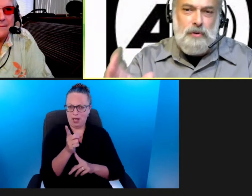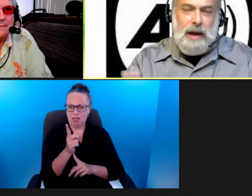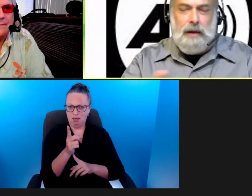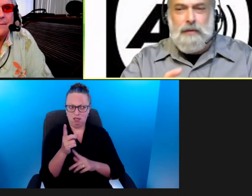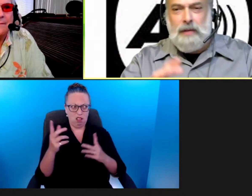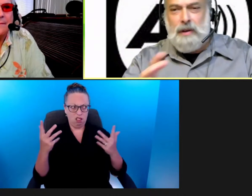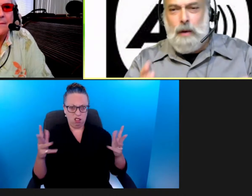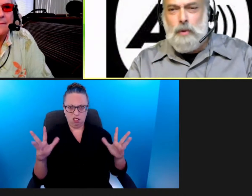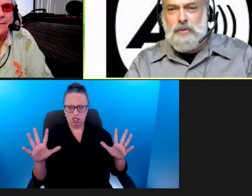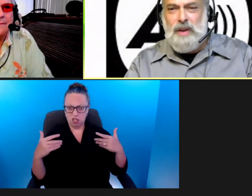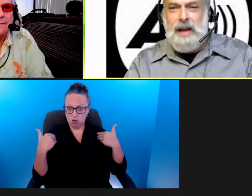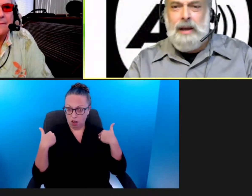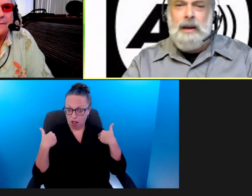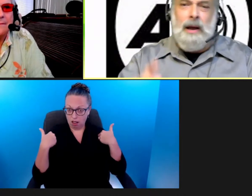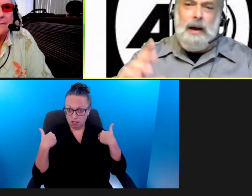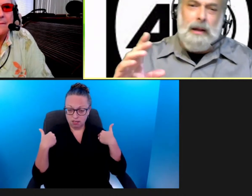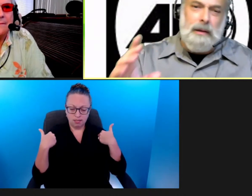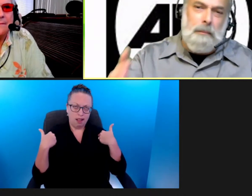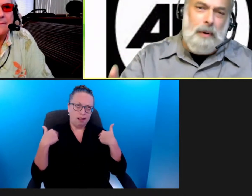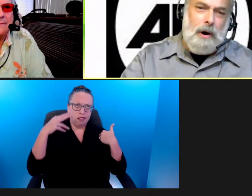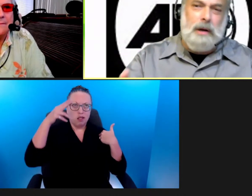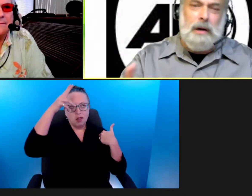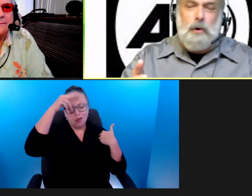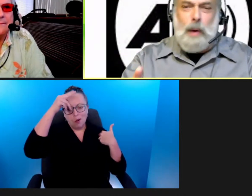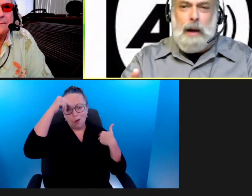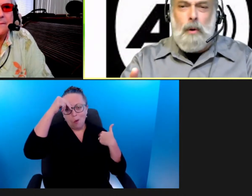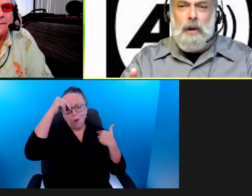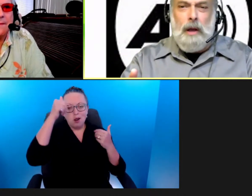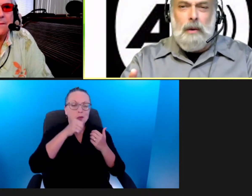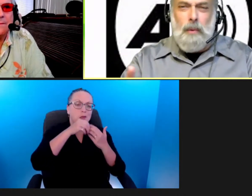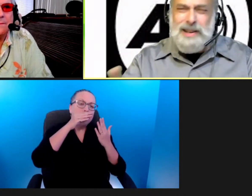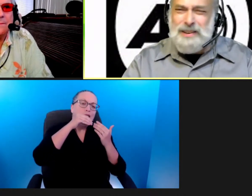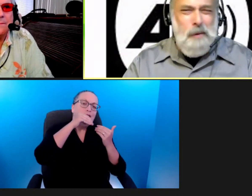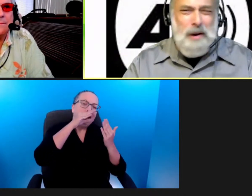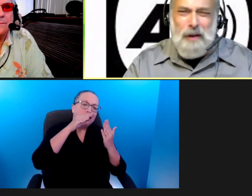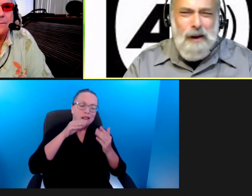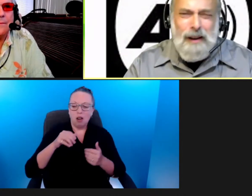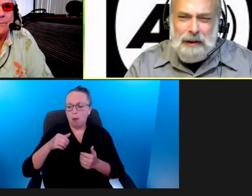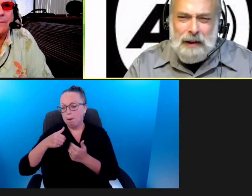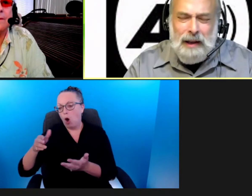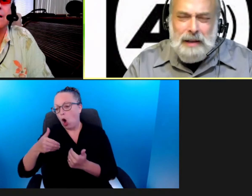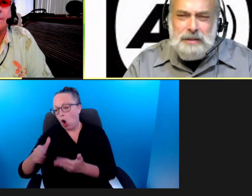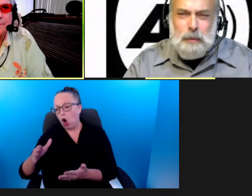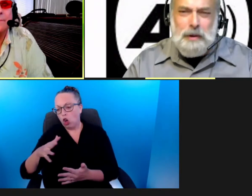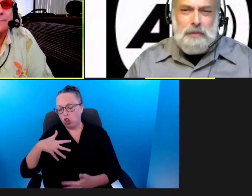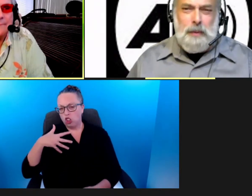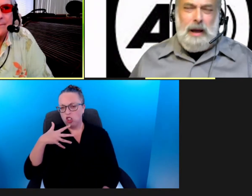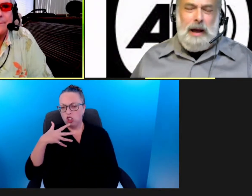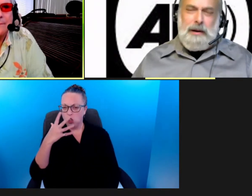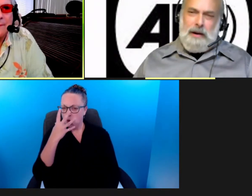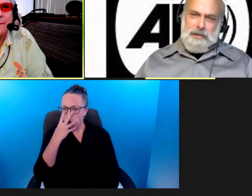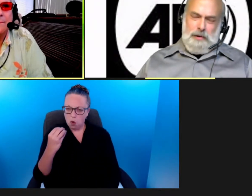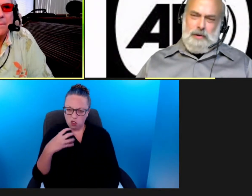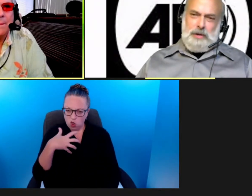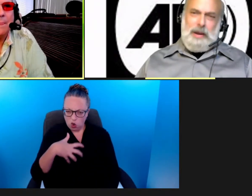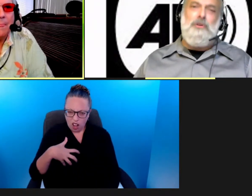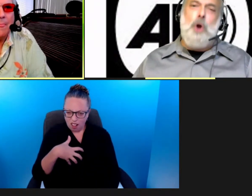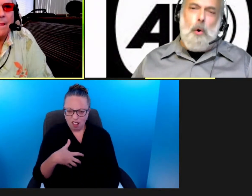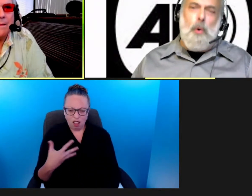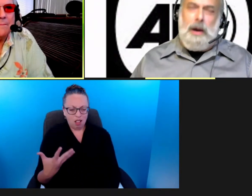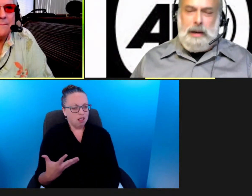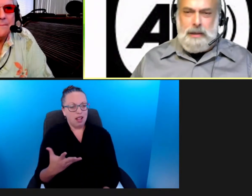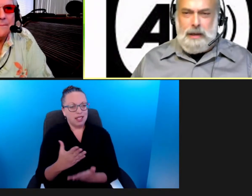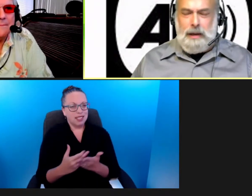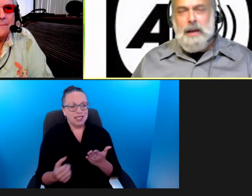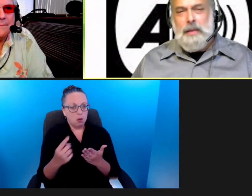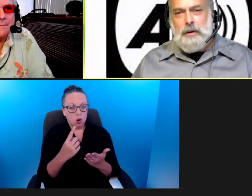a few sound effects, a horse neighing, bark, a growl. What's going on? Yeah. Someone that's blind or has low vision had